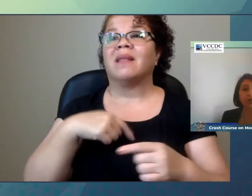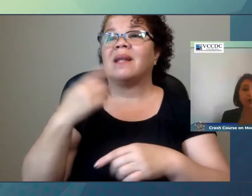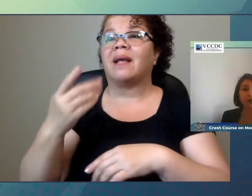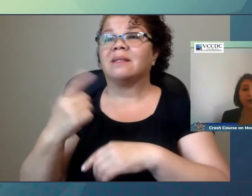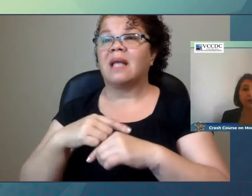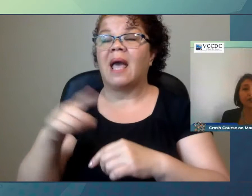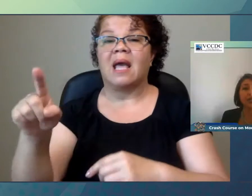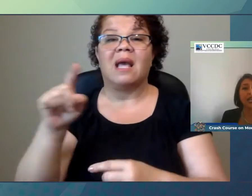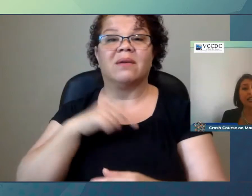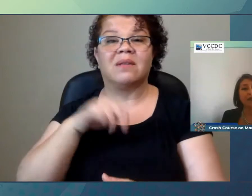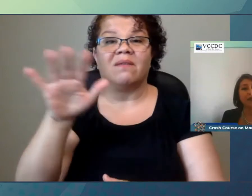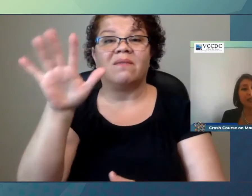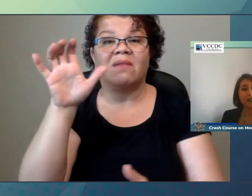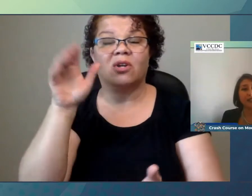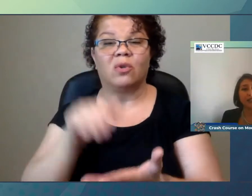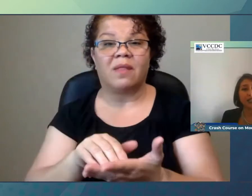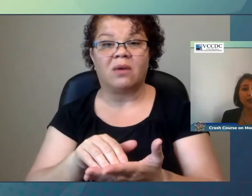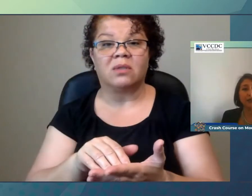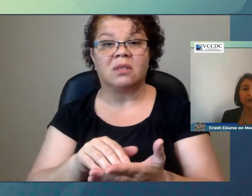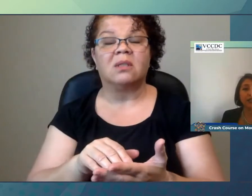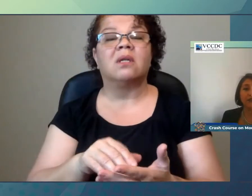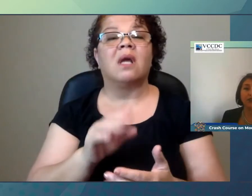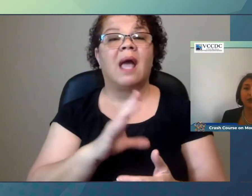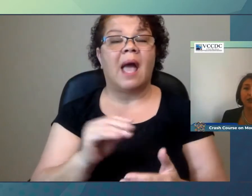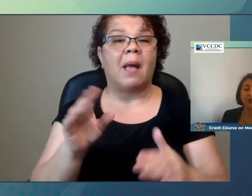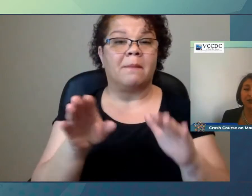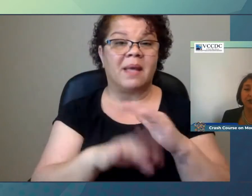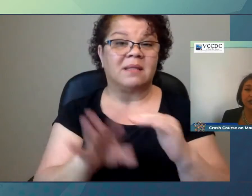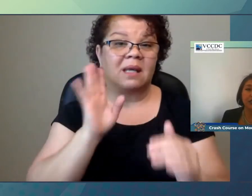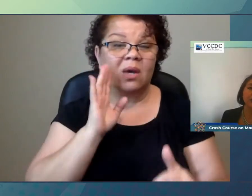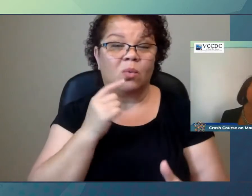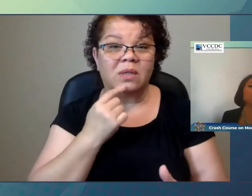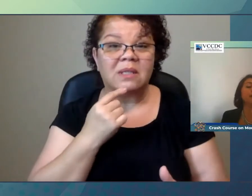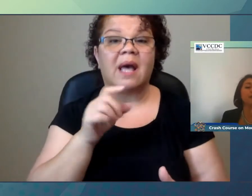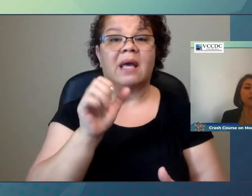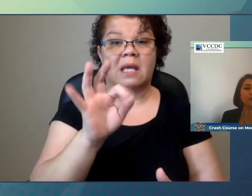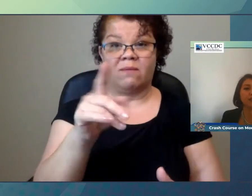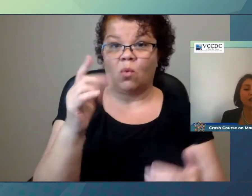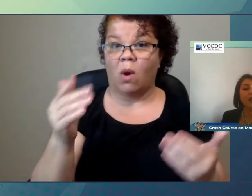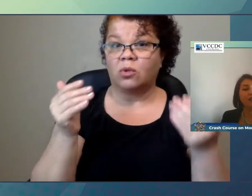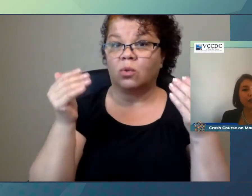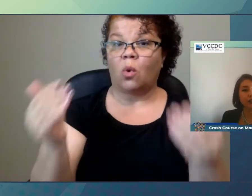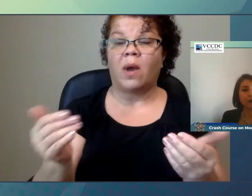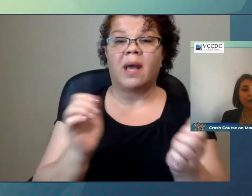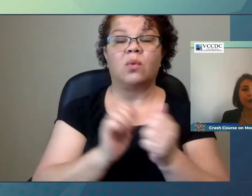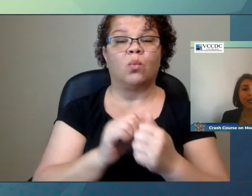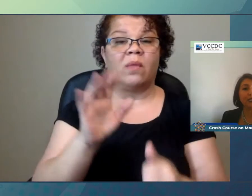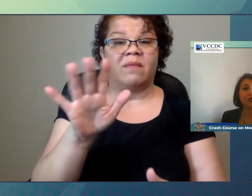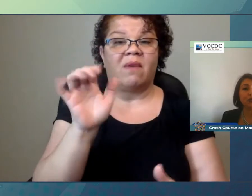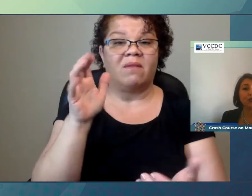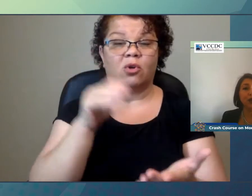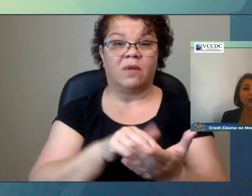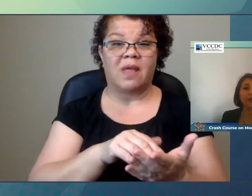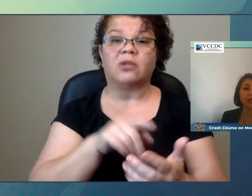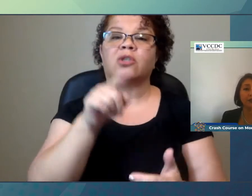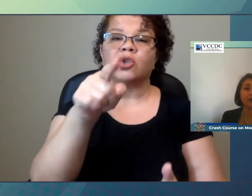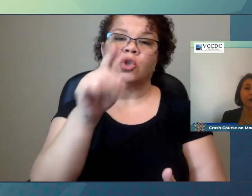the $500,000, and it would basically tell you that if you wanted to proceed with $500,000, that you would be